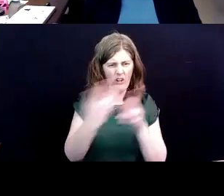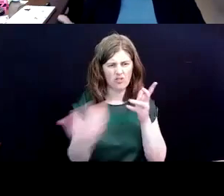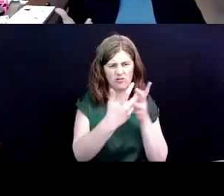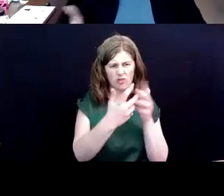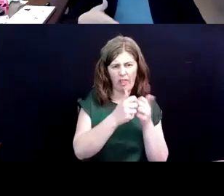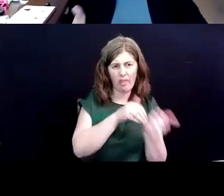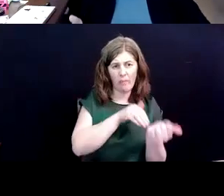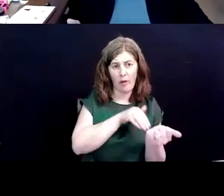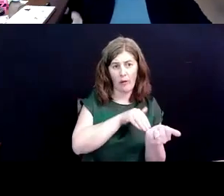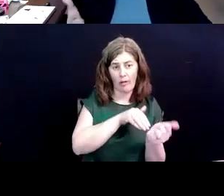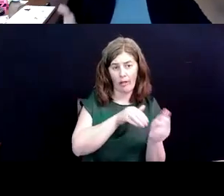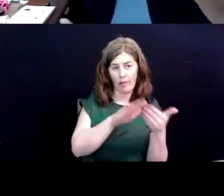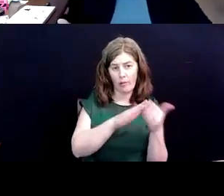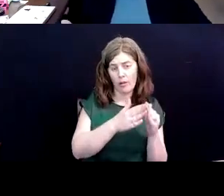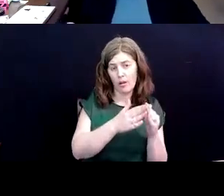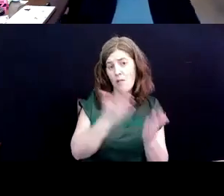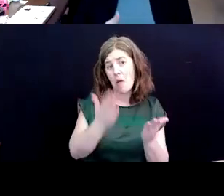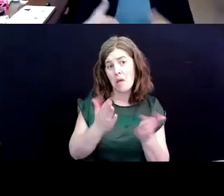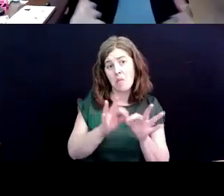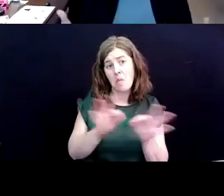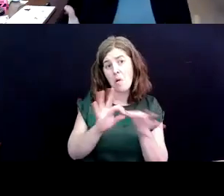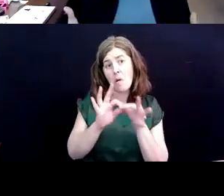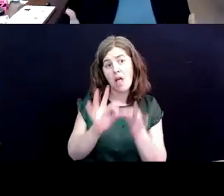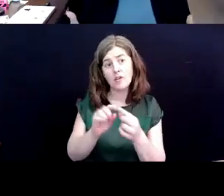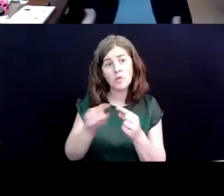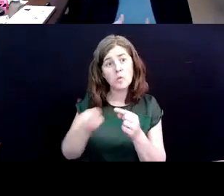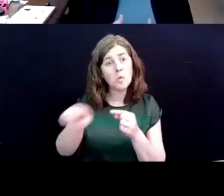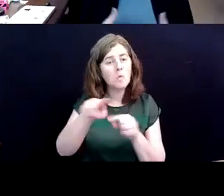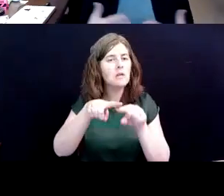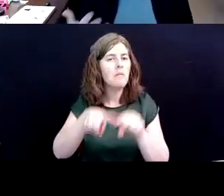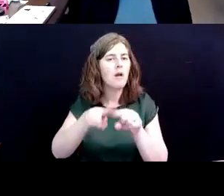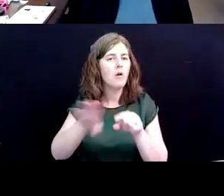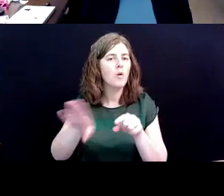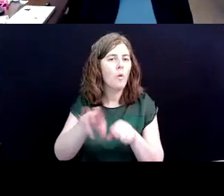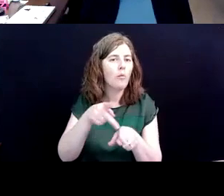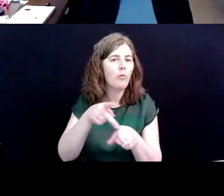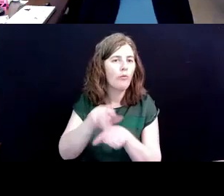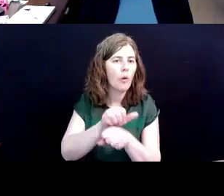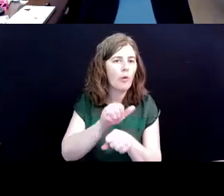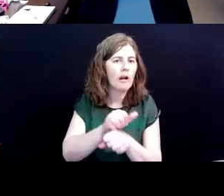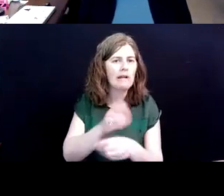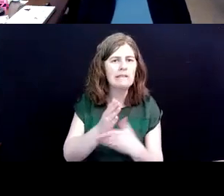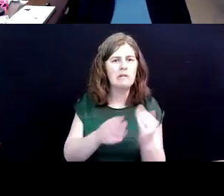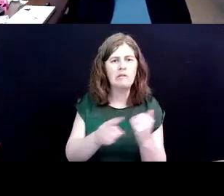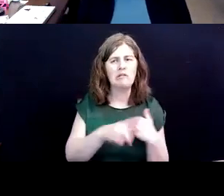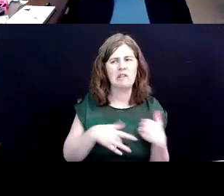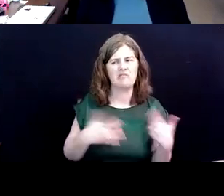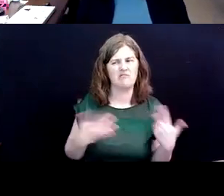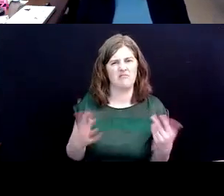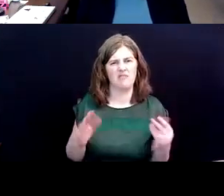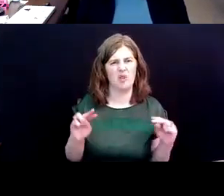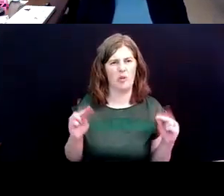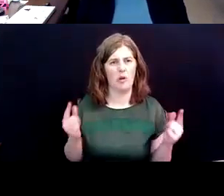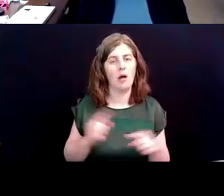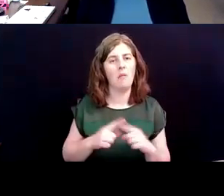particular? And so again, this may have relevance to some of you, depending on your profession, and it may not have as much relevance to others, but I certainly think it'll be helpful